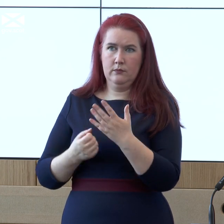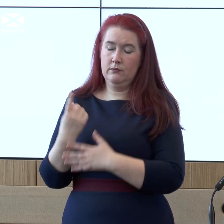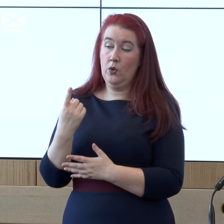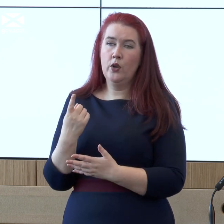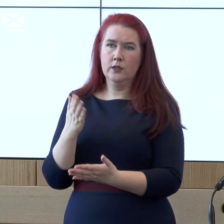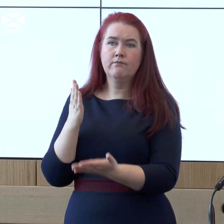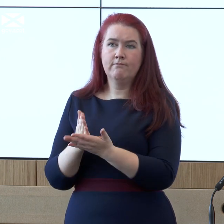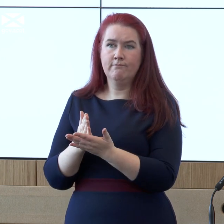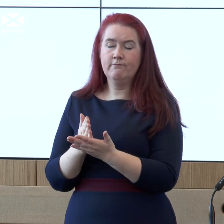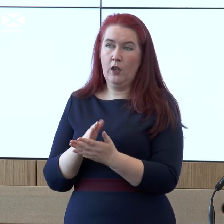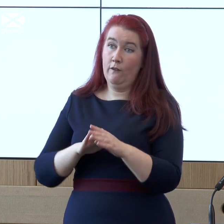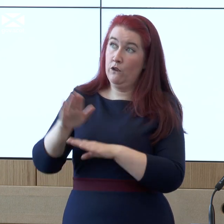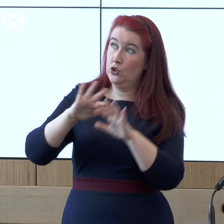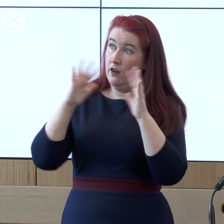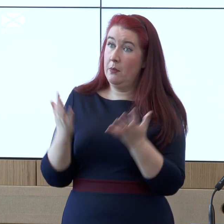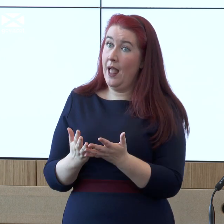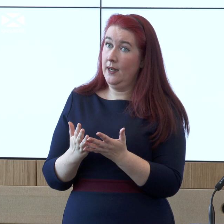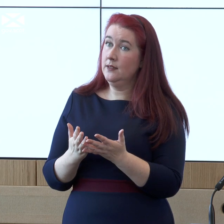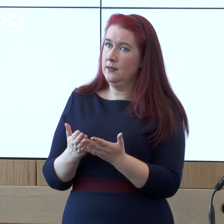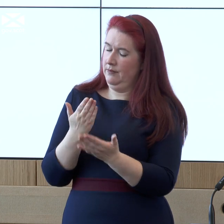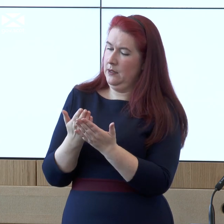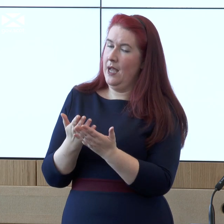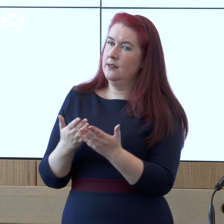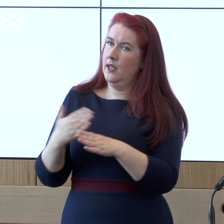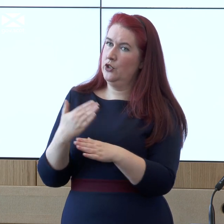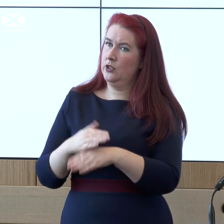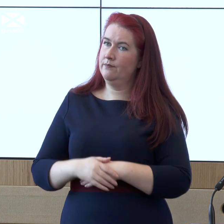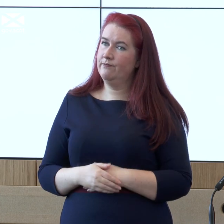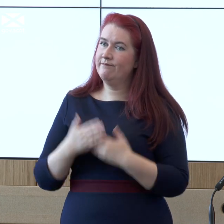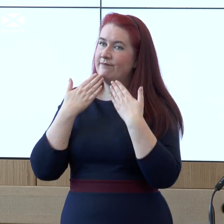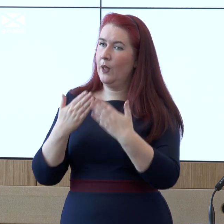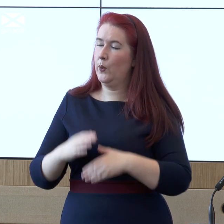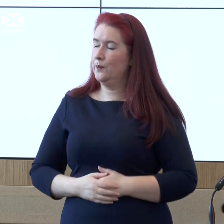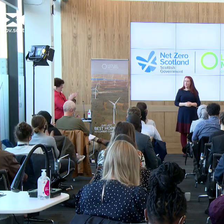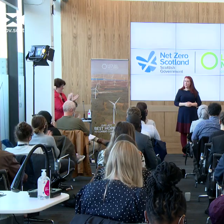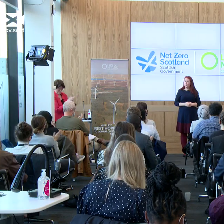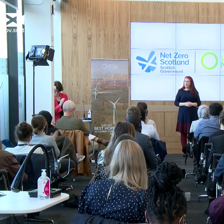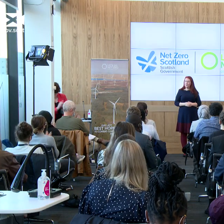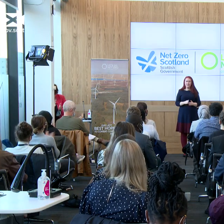whatsoever that the future of our planet demands it. Thank you very much indeed.